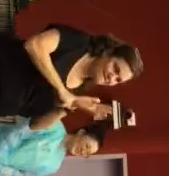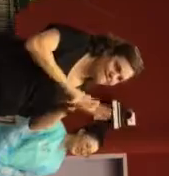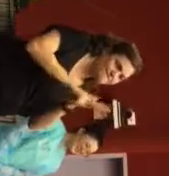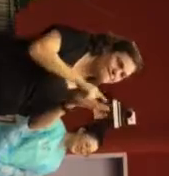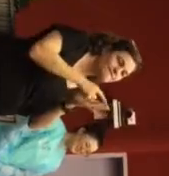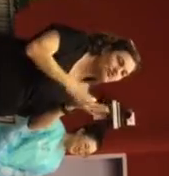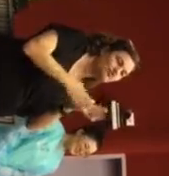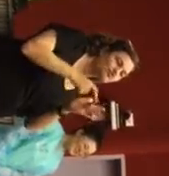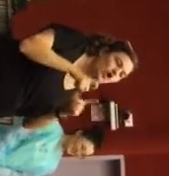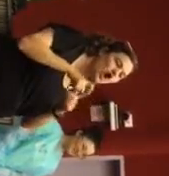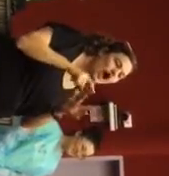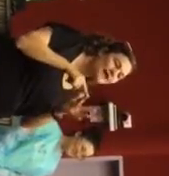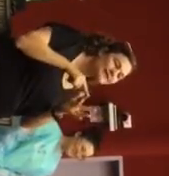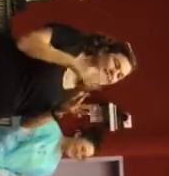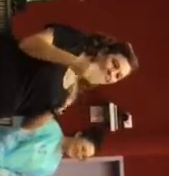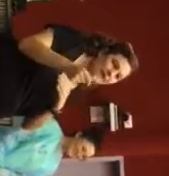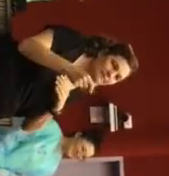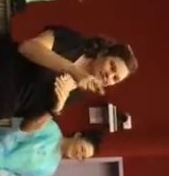natural.